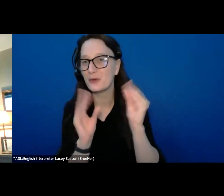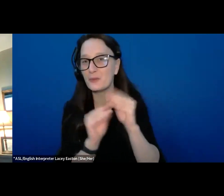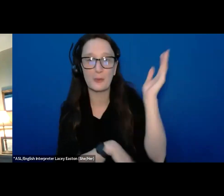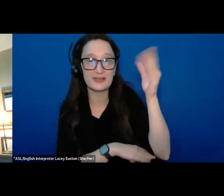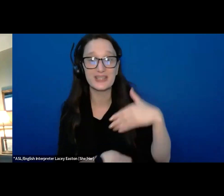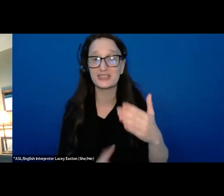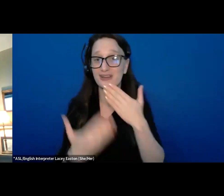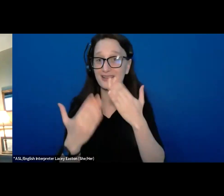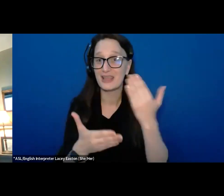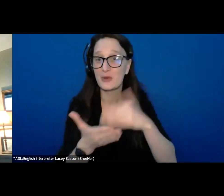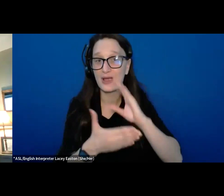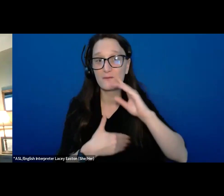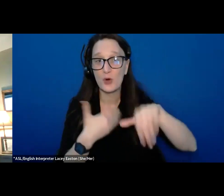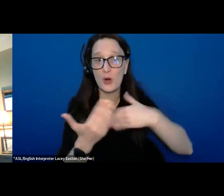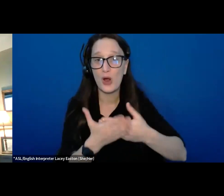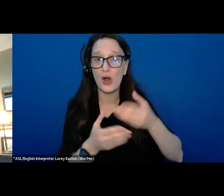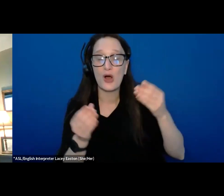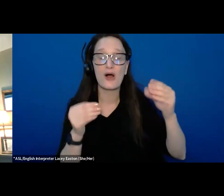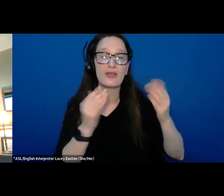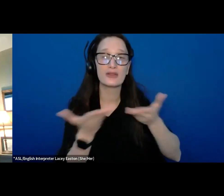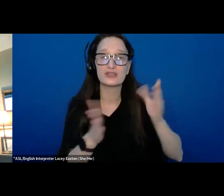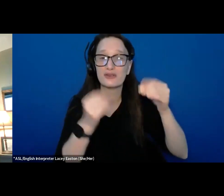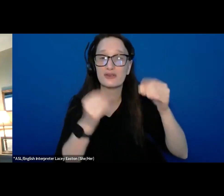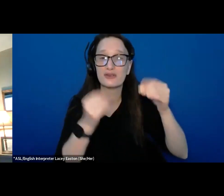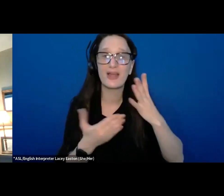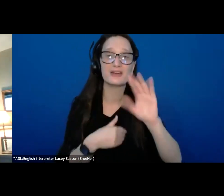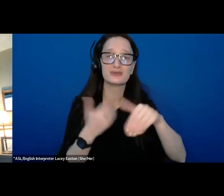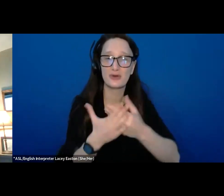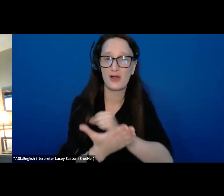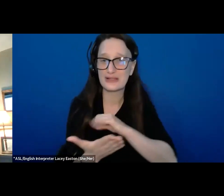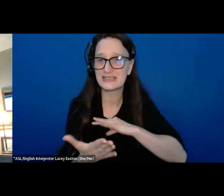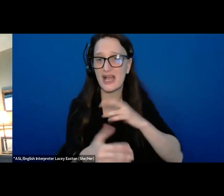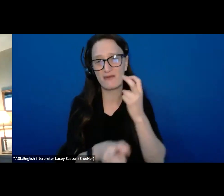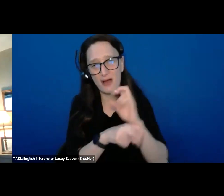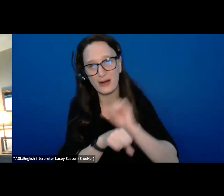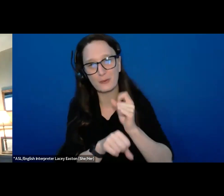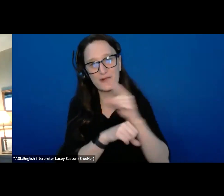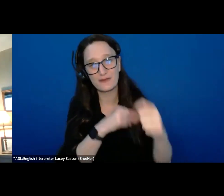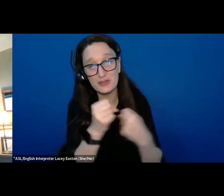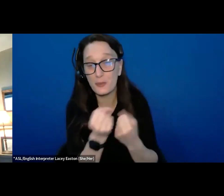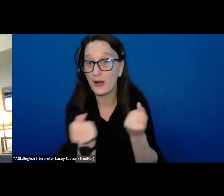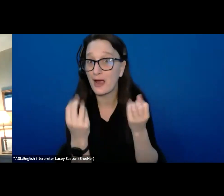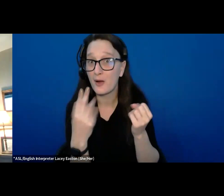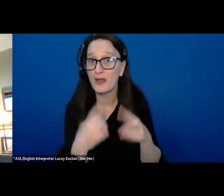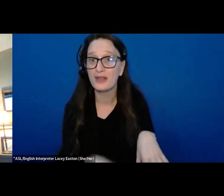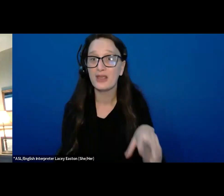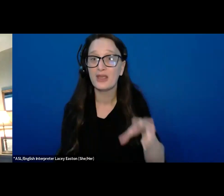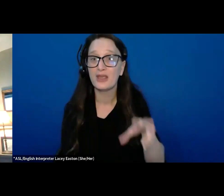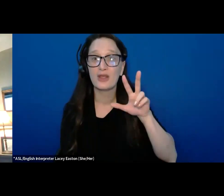of you service providers and all of our staff that work so hard to support our 32,000 clients